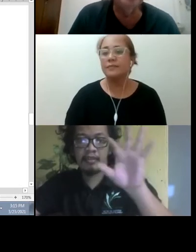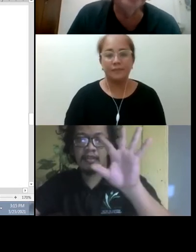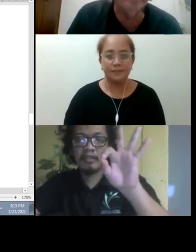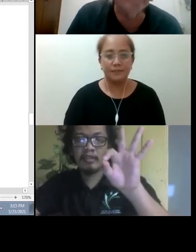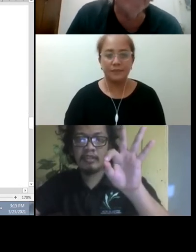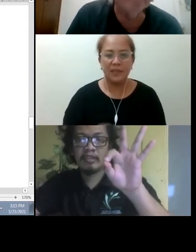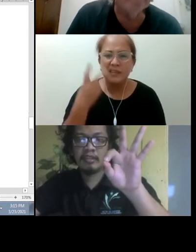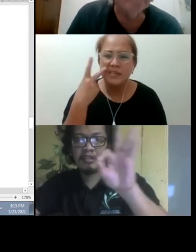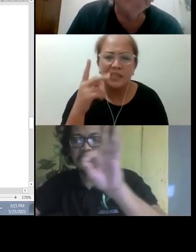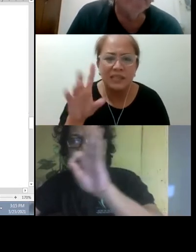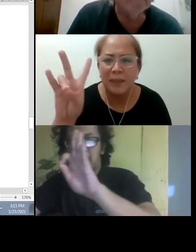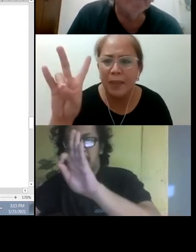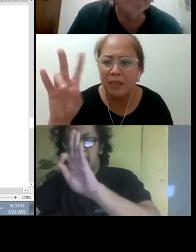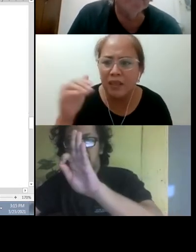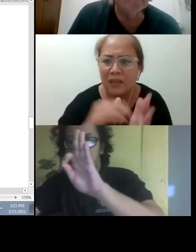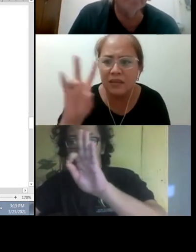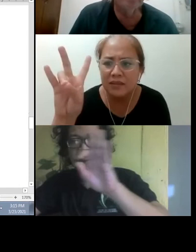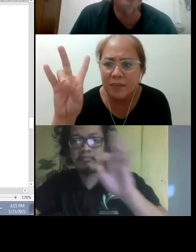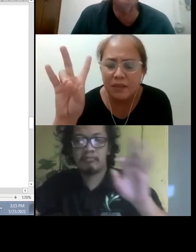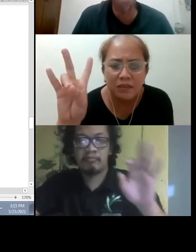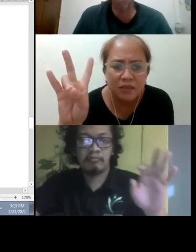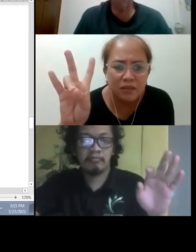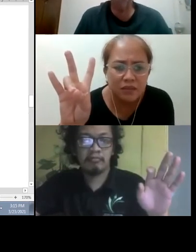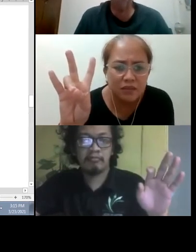Let me see 7 again.